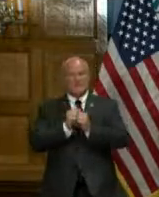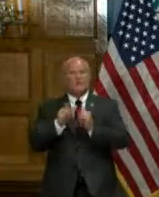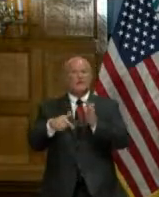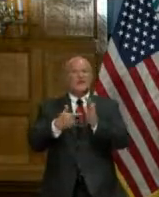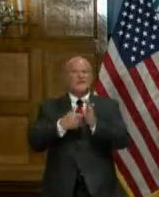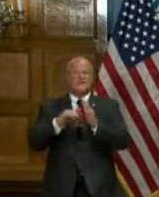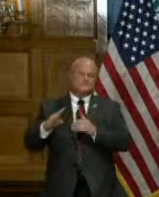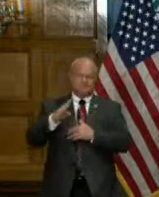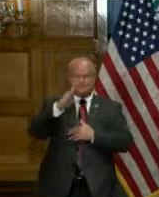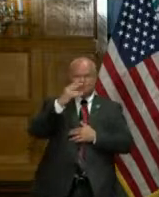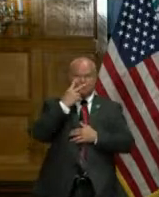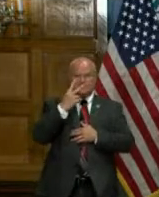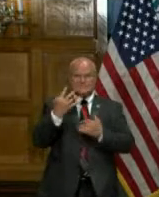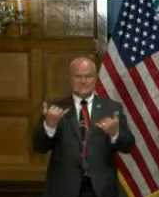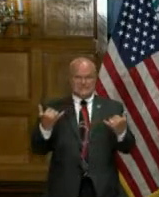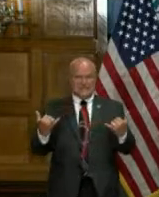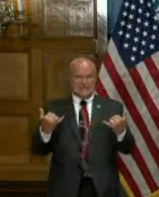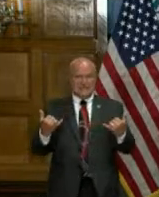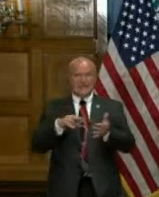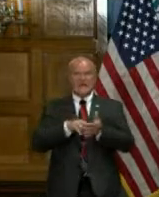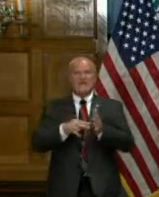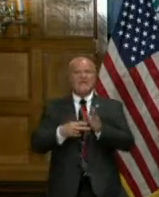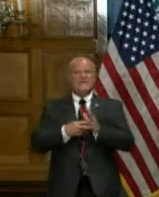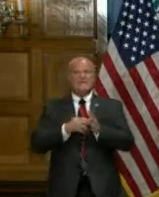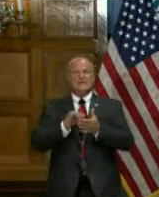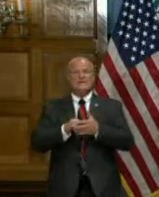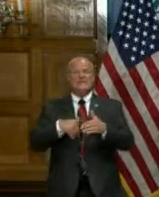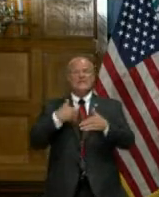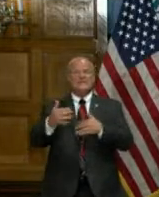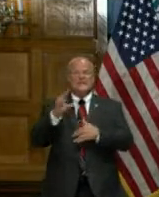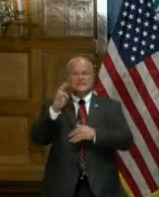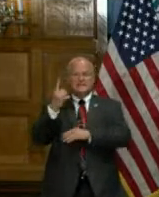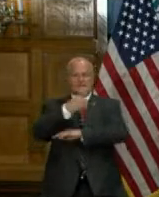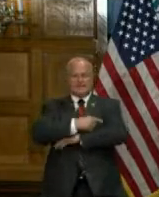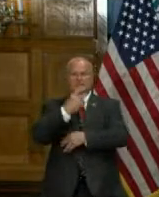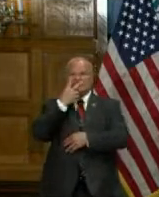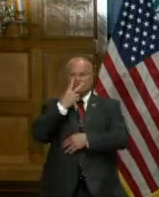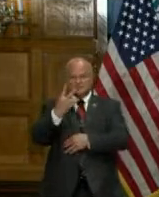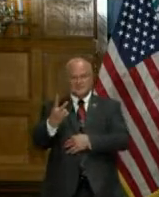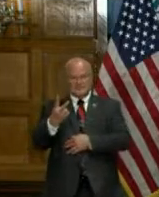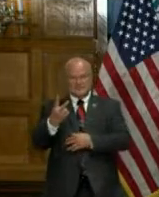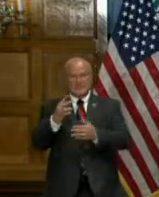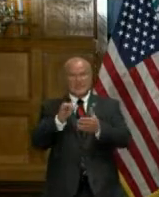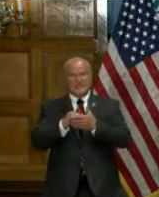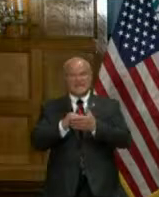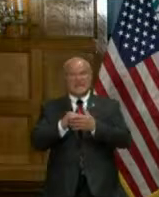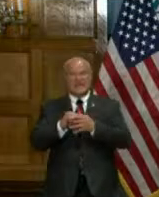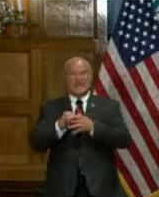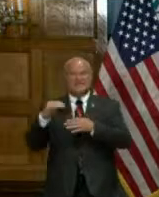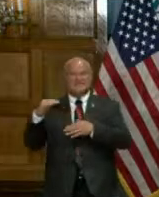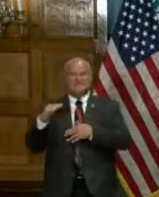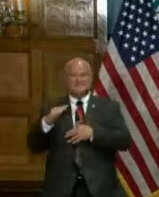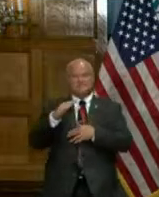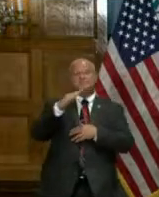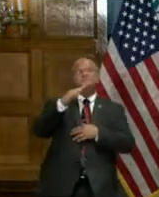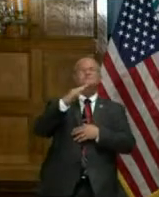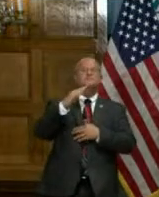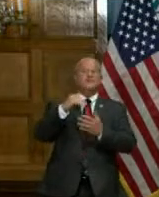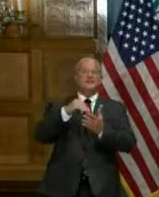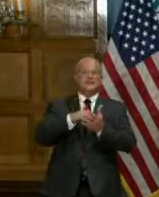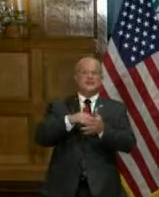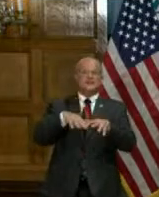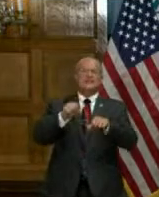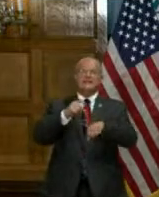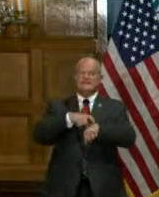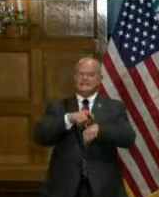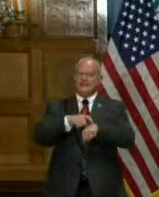this spike that we see today, that means that over the next 7 days you're going to see that trend line go up some, and it's going to take